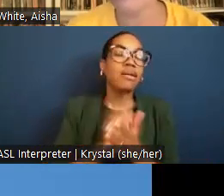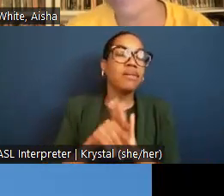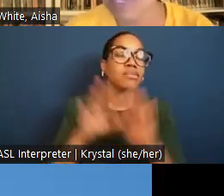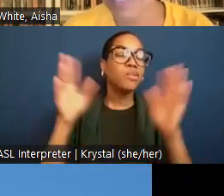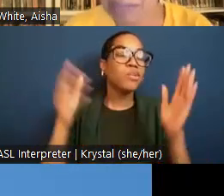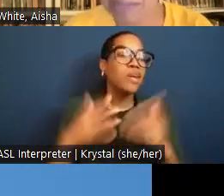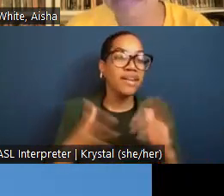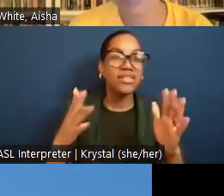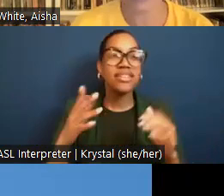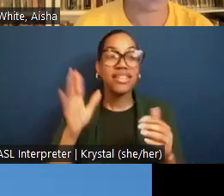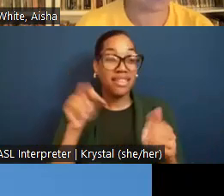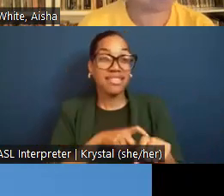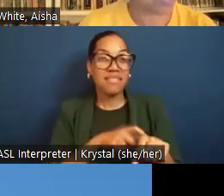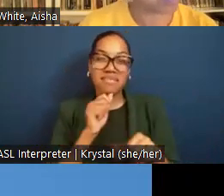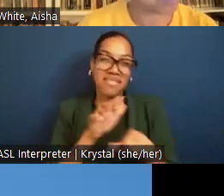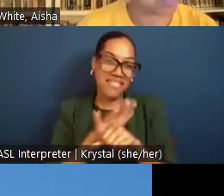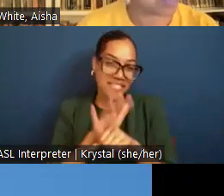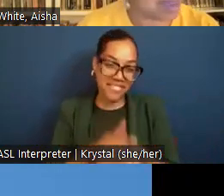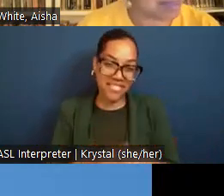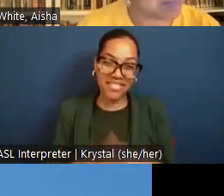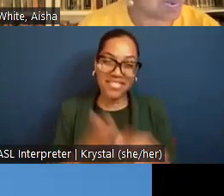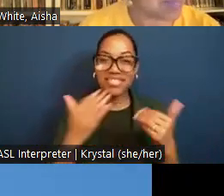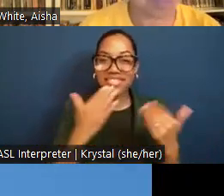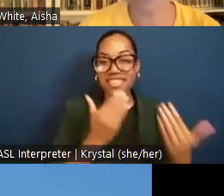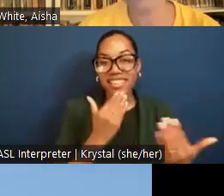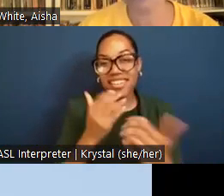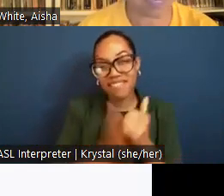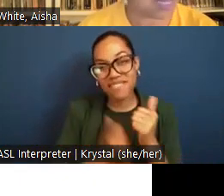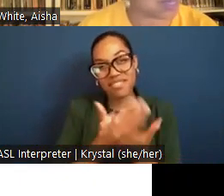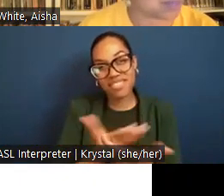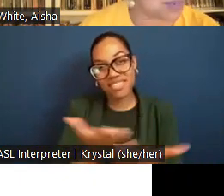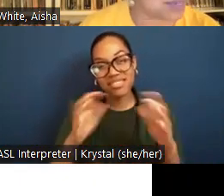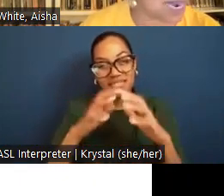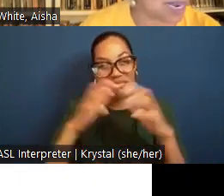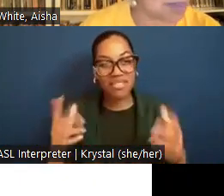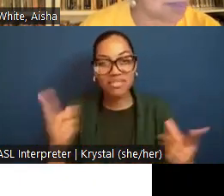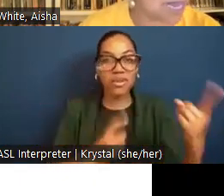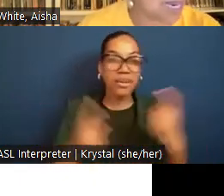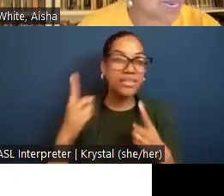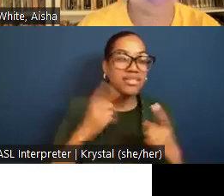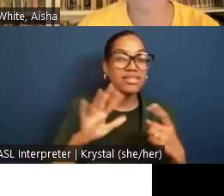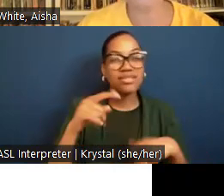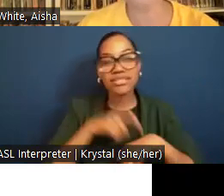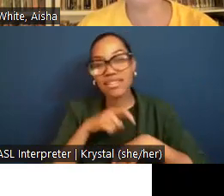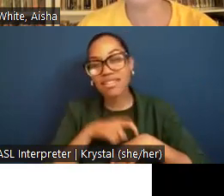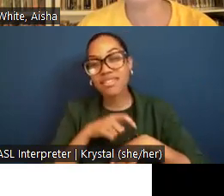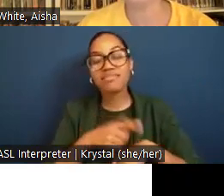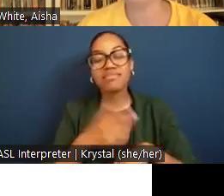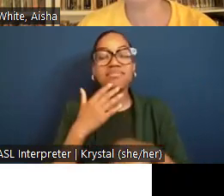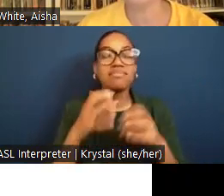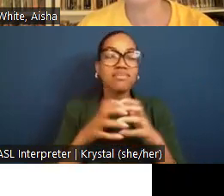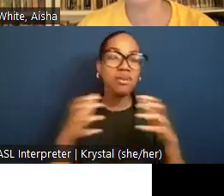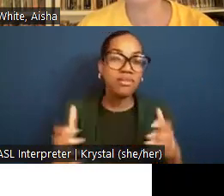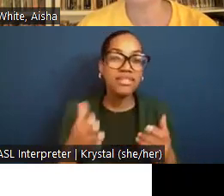it wasn't enough. I want to thank everybody so much for your questions, for your time. Thank you so much